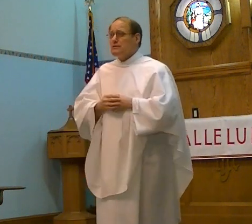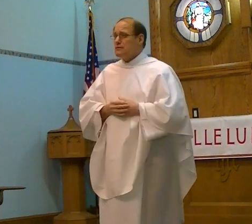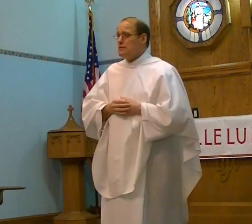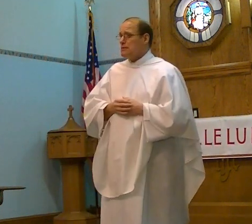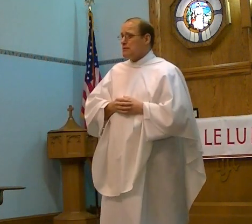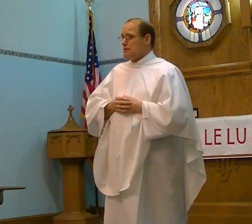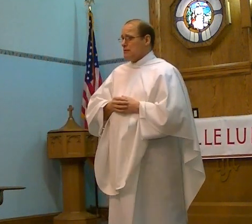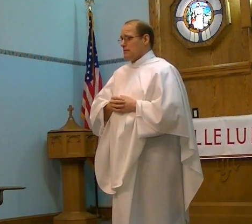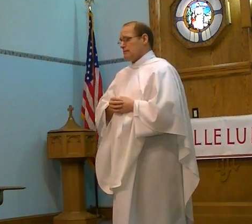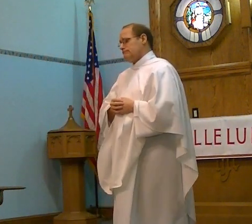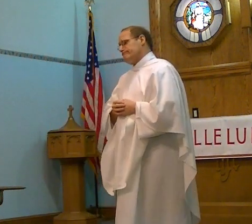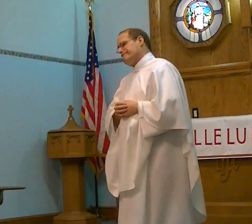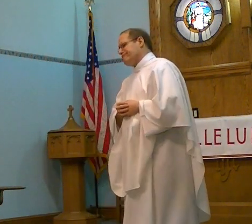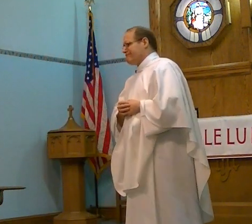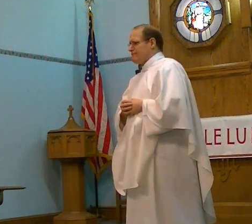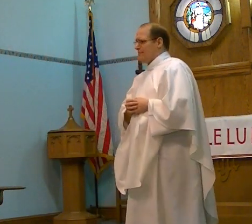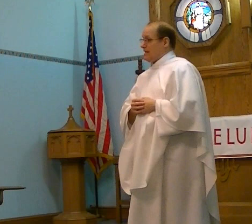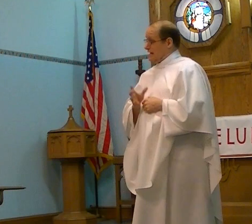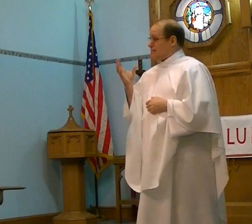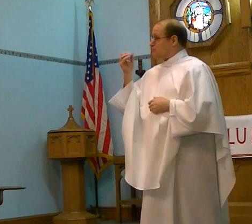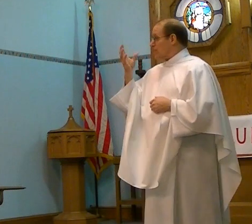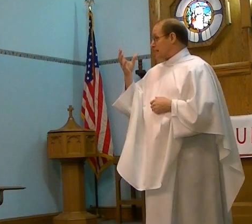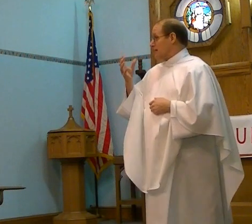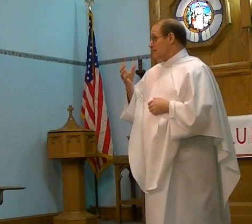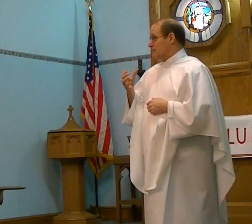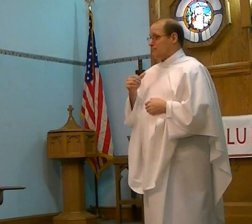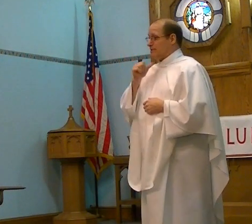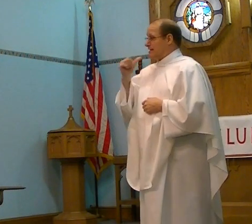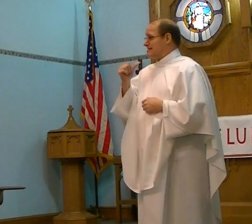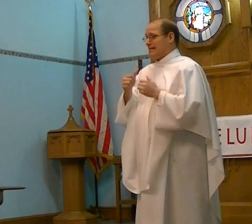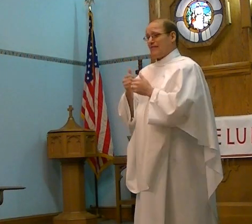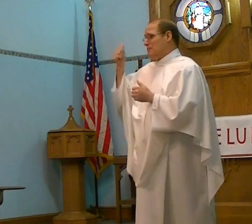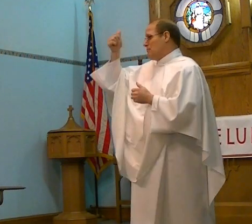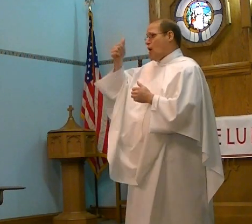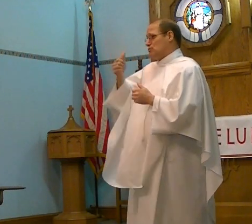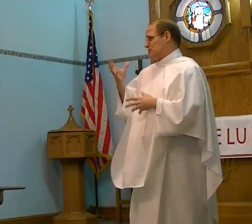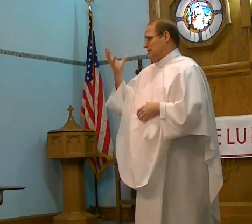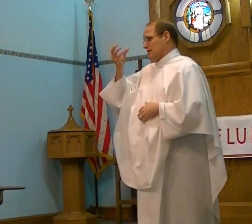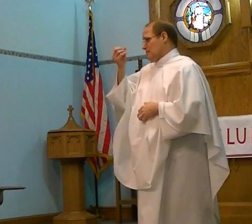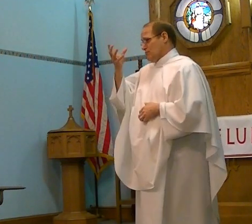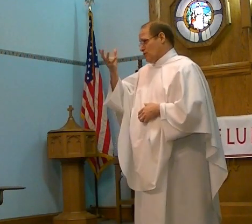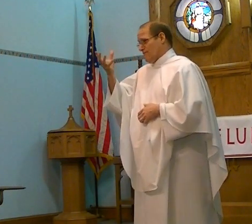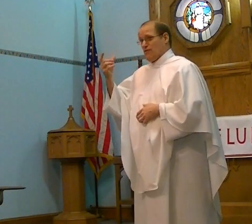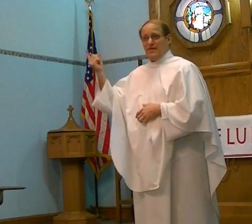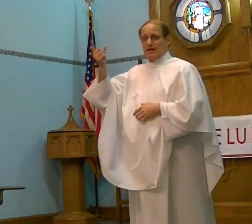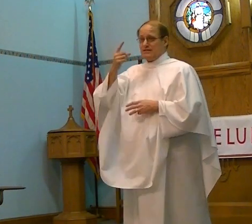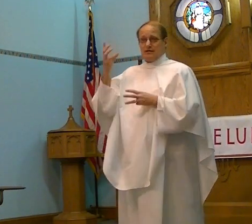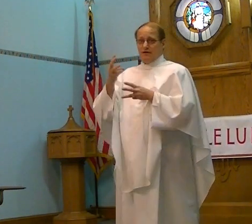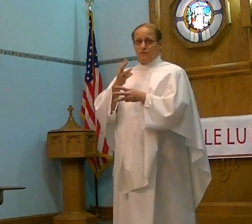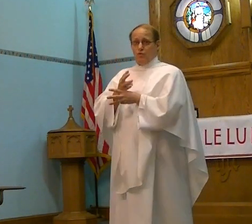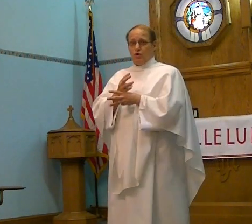No. It's pretty, but it's not the most beautiful things of the world.